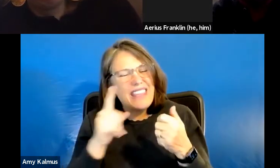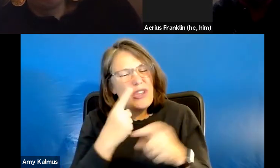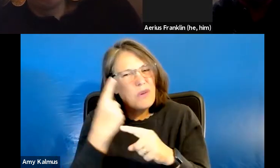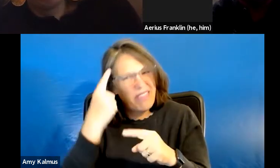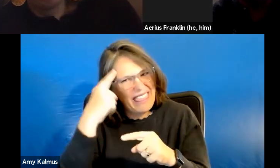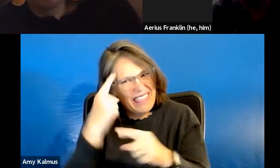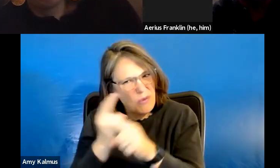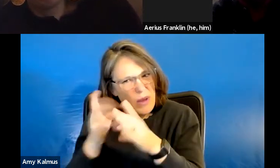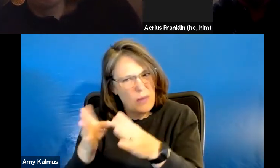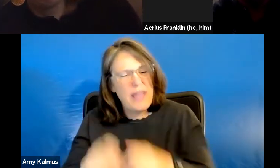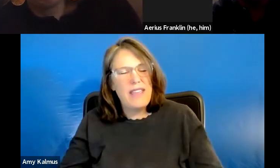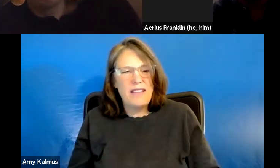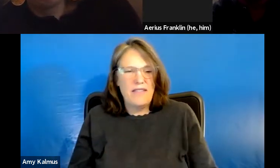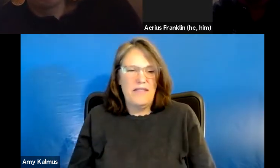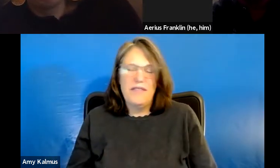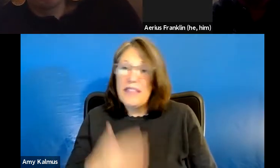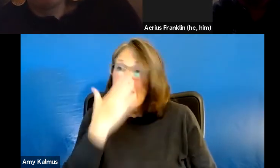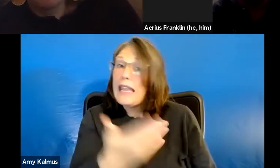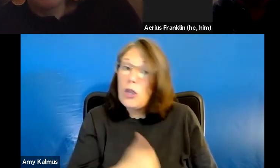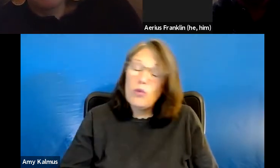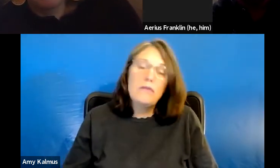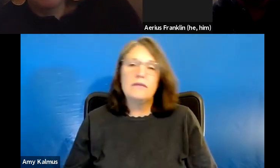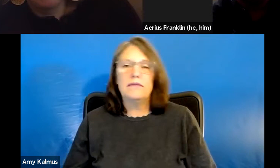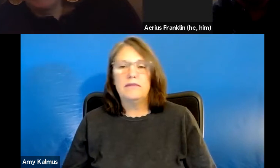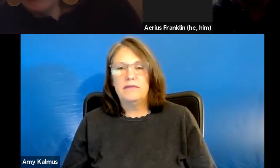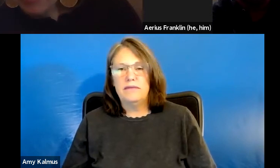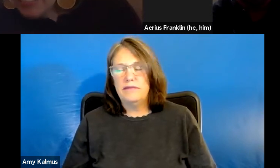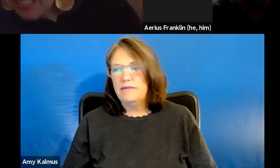way. Thank you.